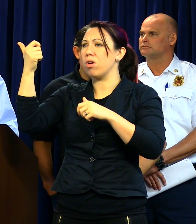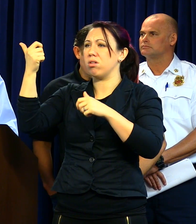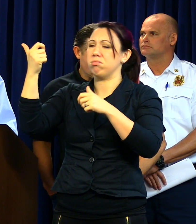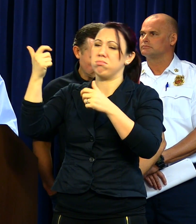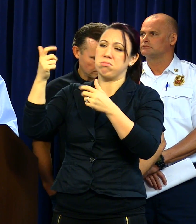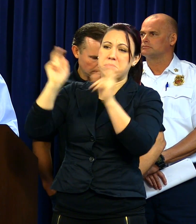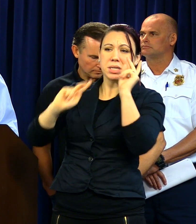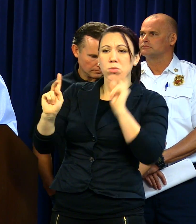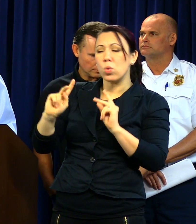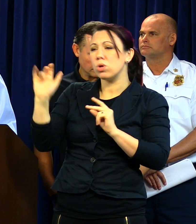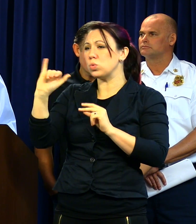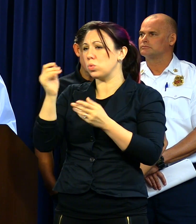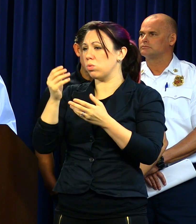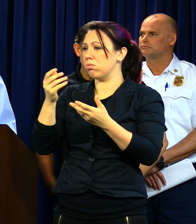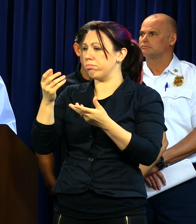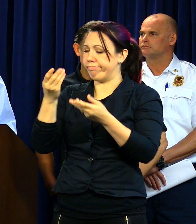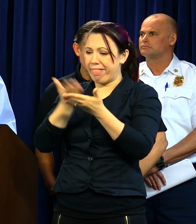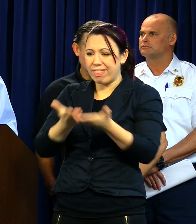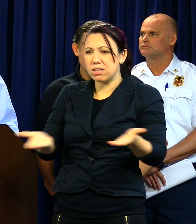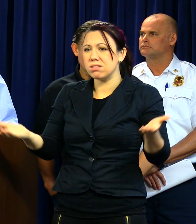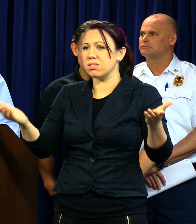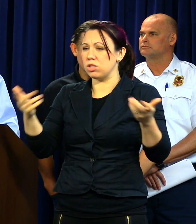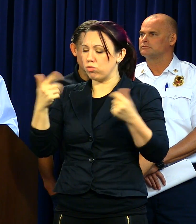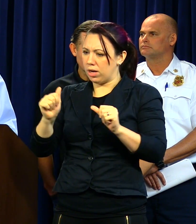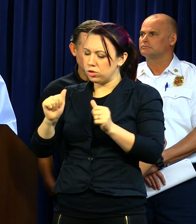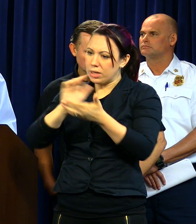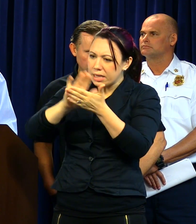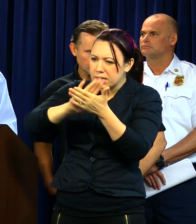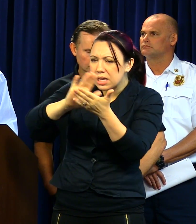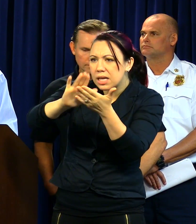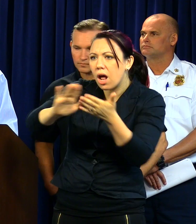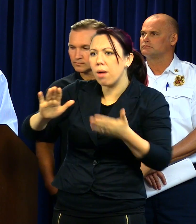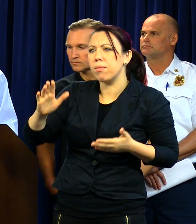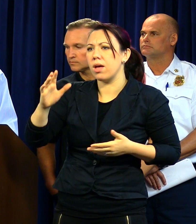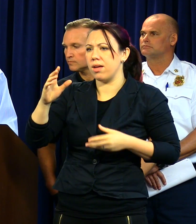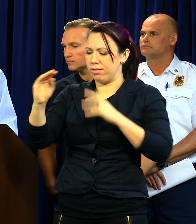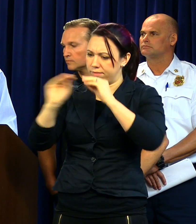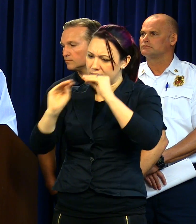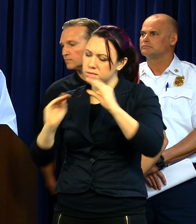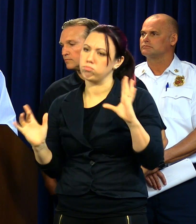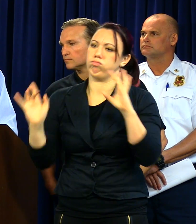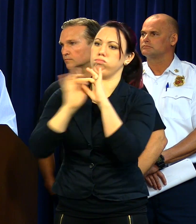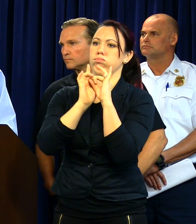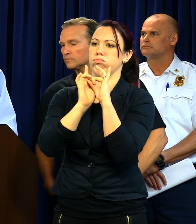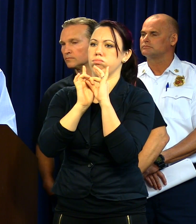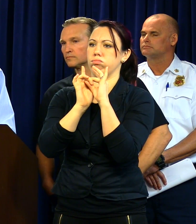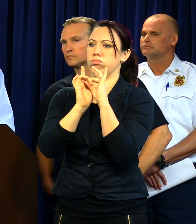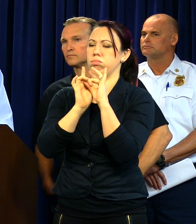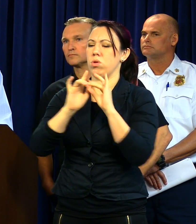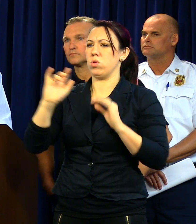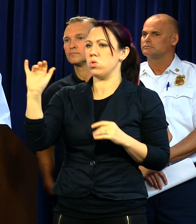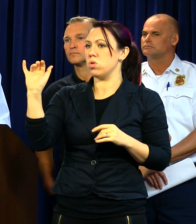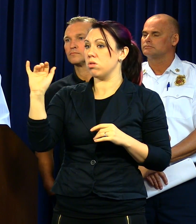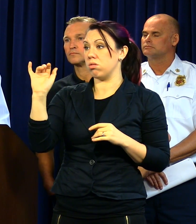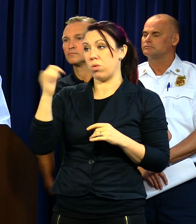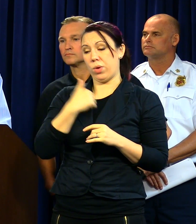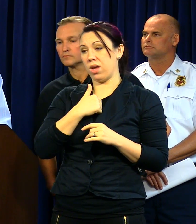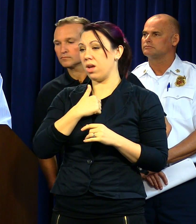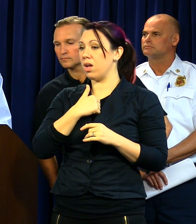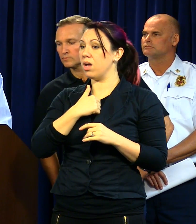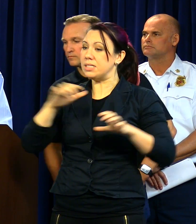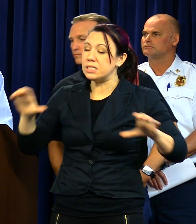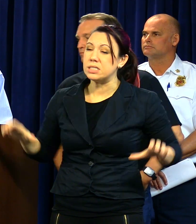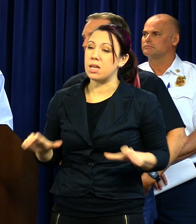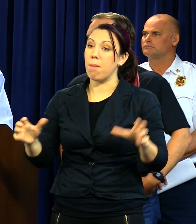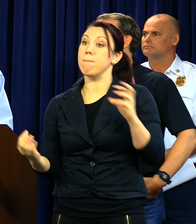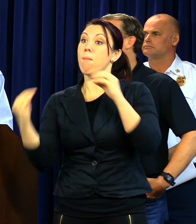assets, both to clear and to maintain and fix the system. We have also gone the extra step this